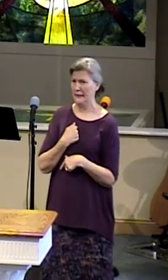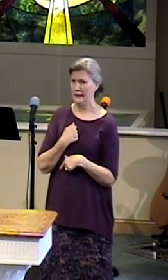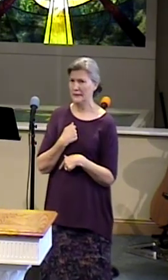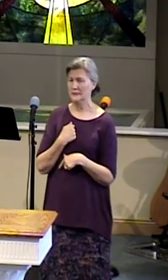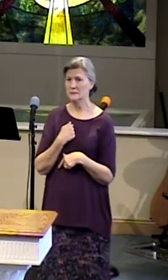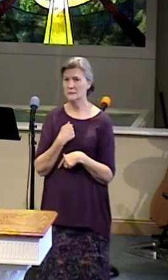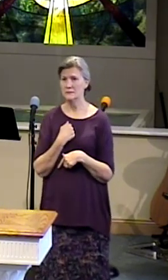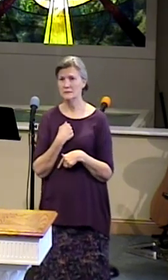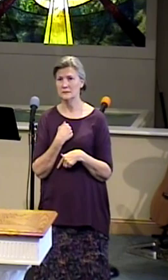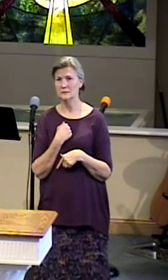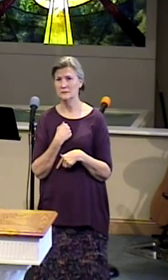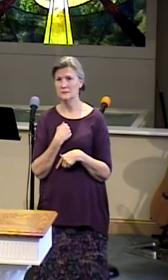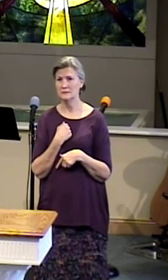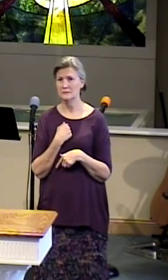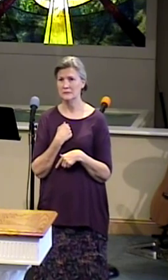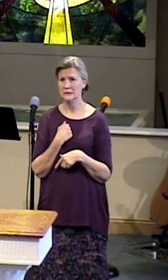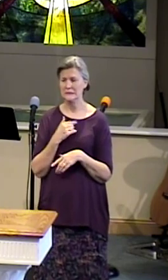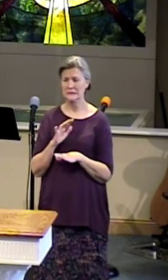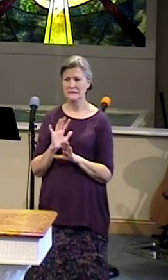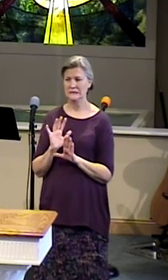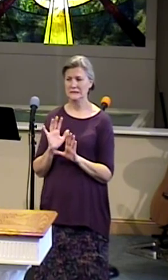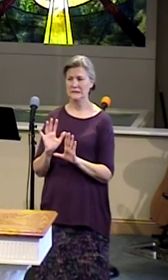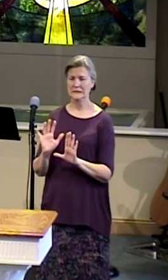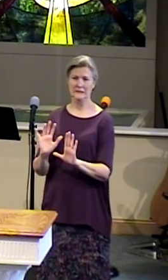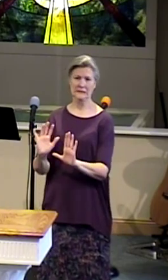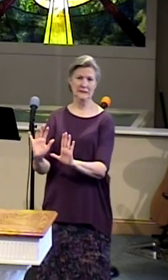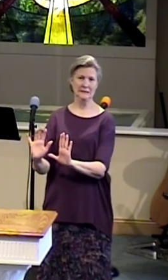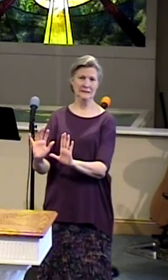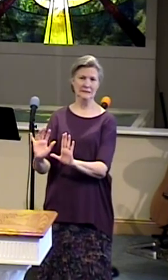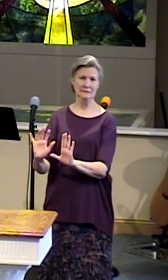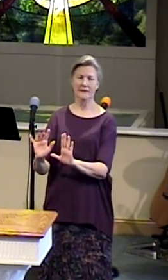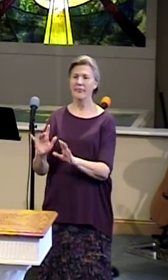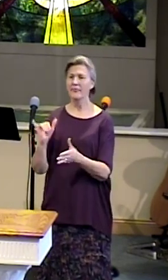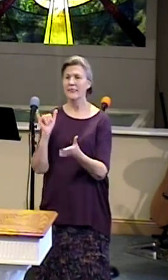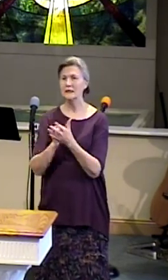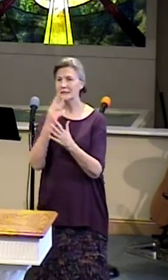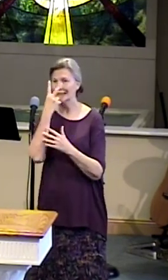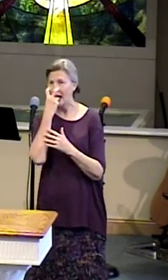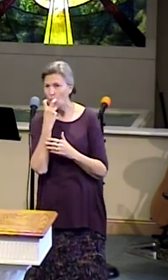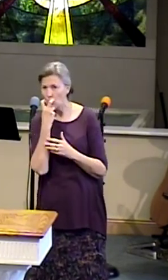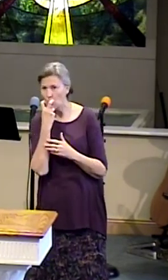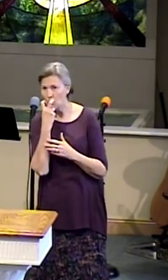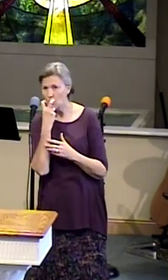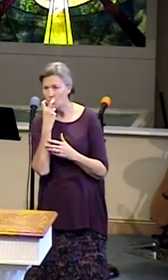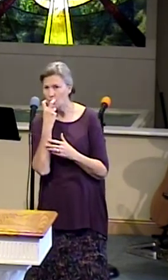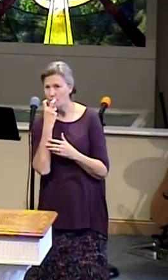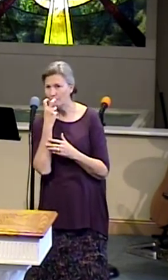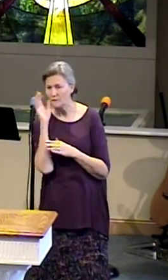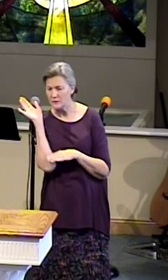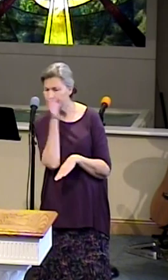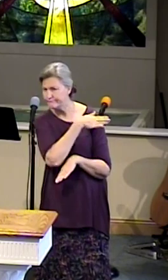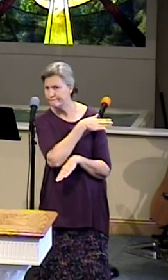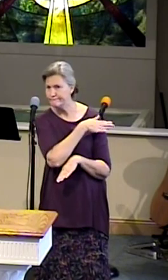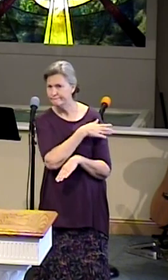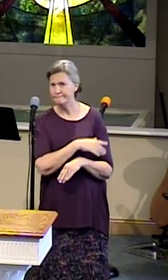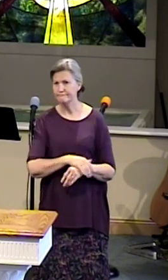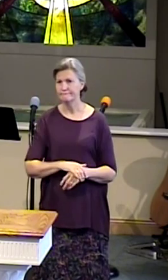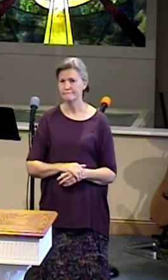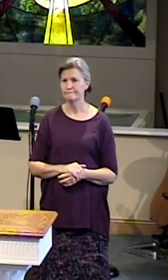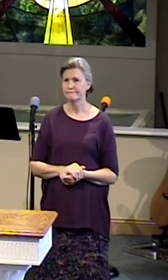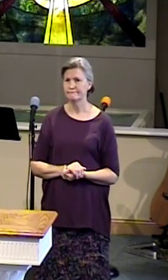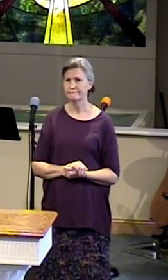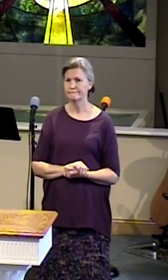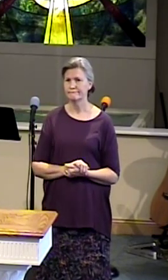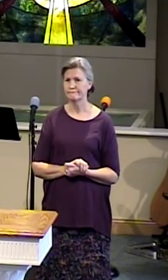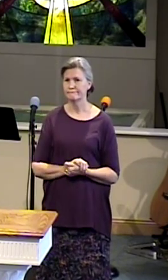And I that's doubt. Forget about that.